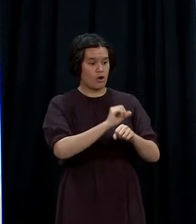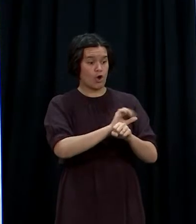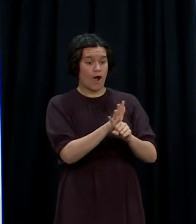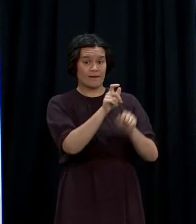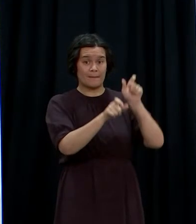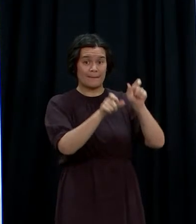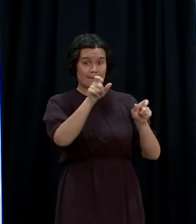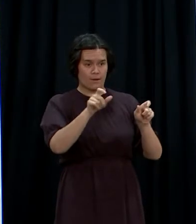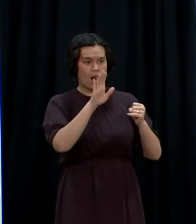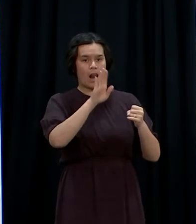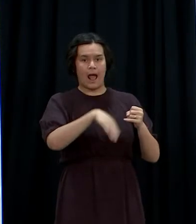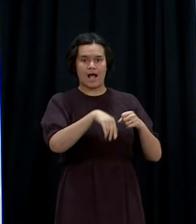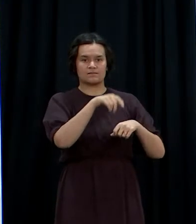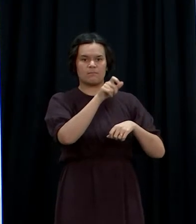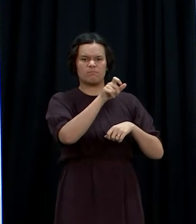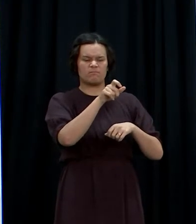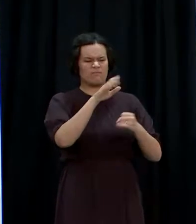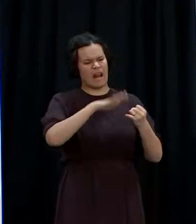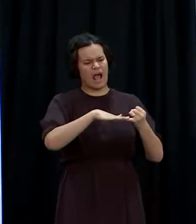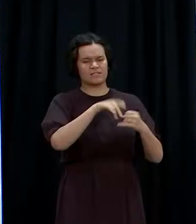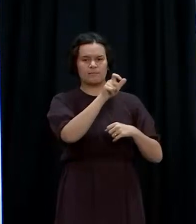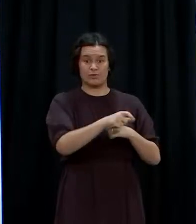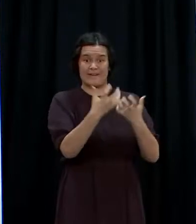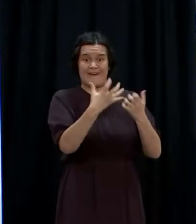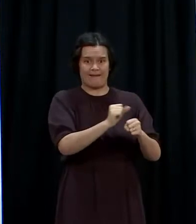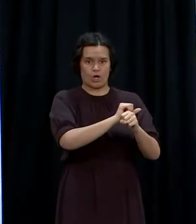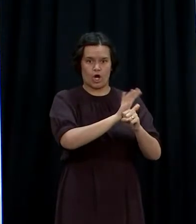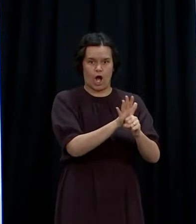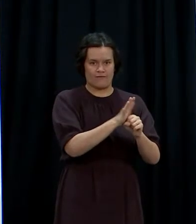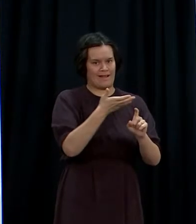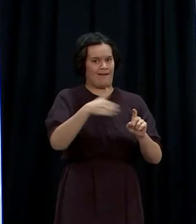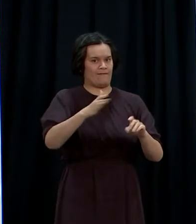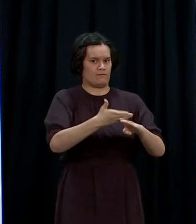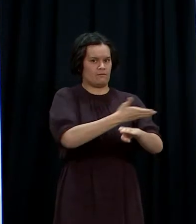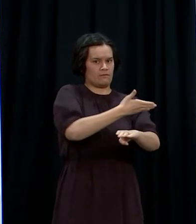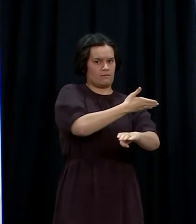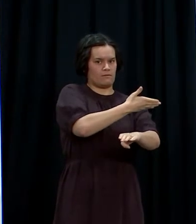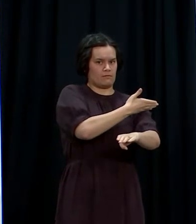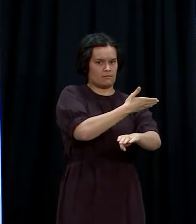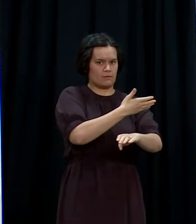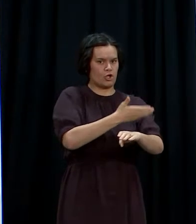Plaza on the 21st of August, so it's not related to the